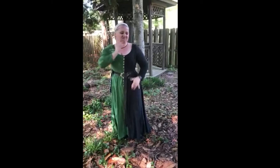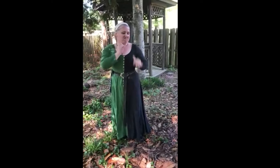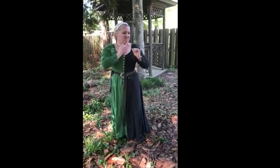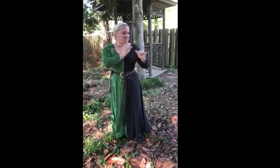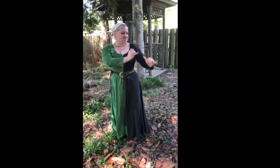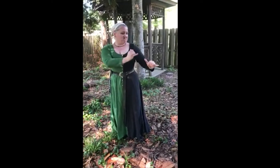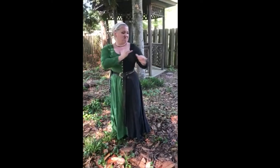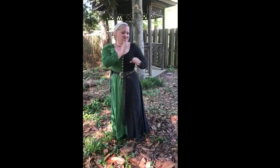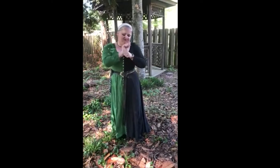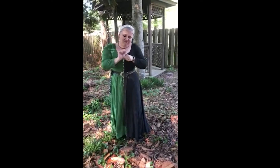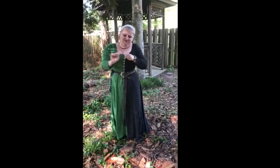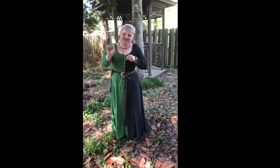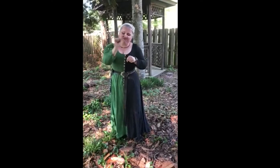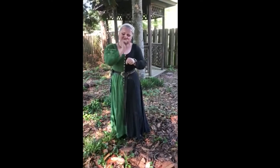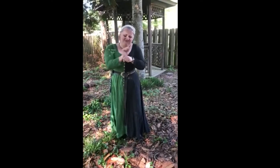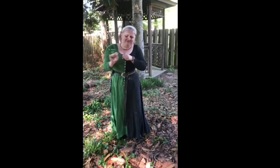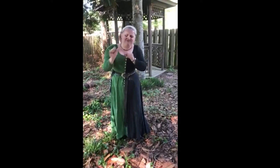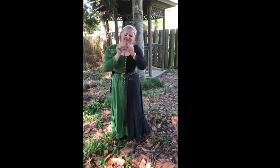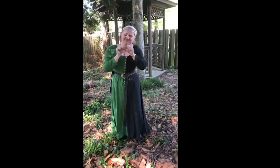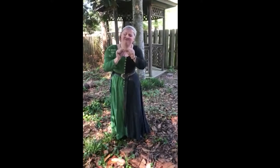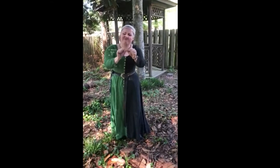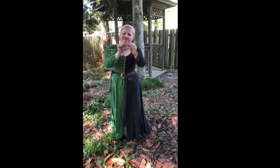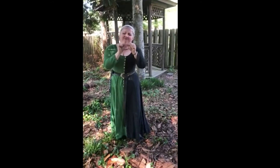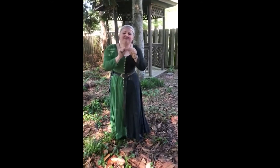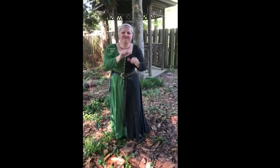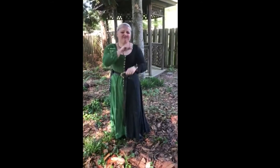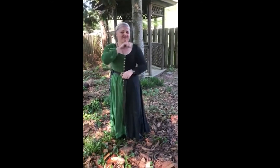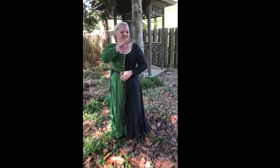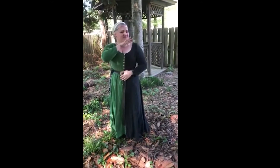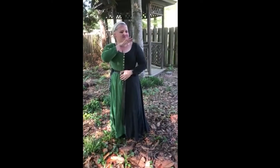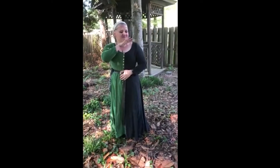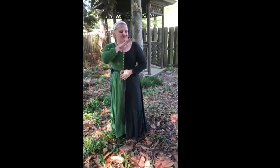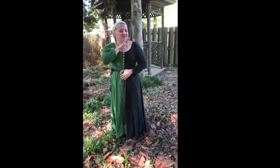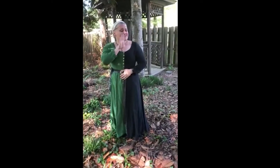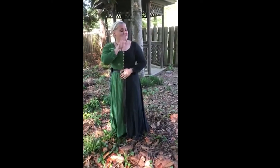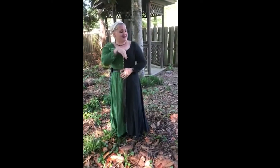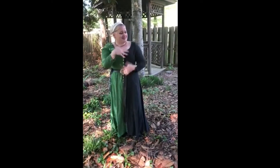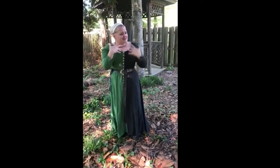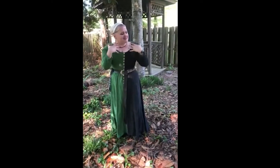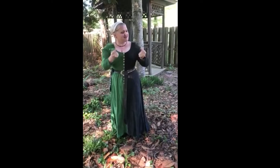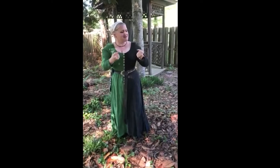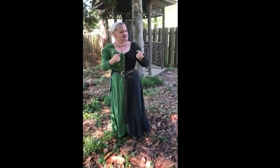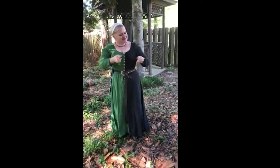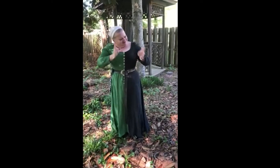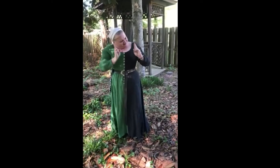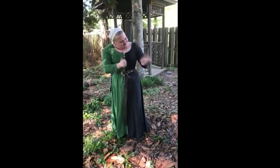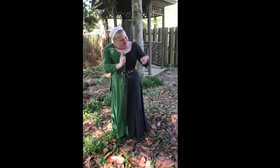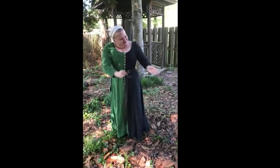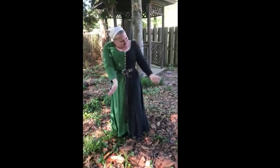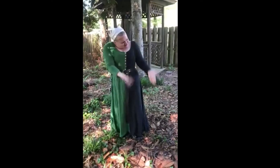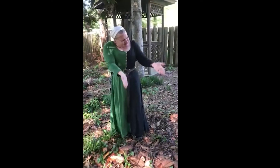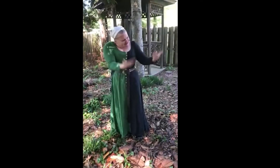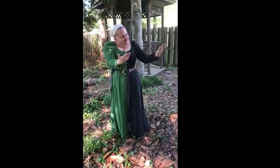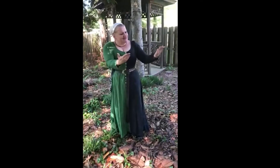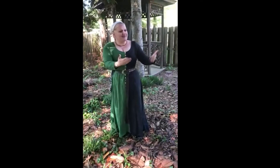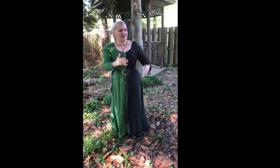have labors long and lowly. Courage, boy, and tarry not, feel